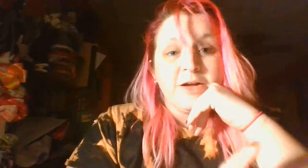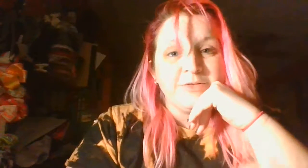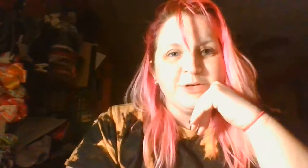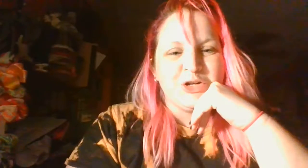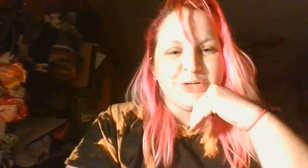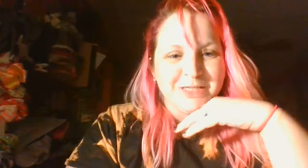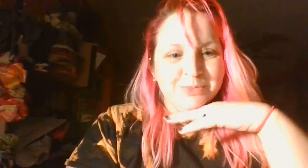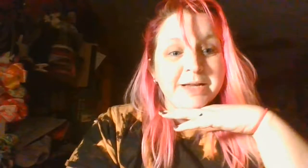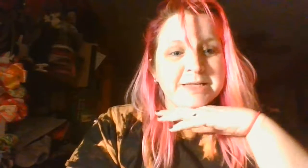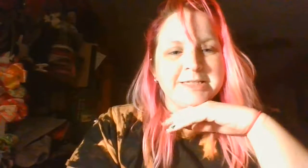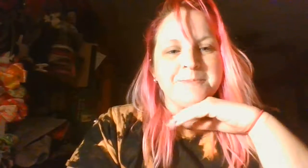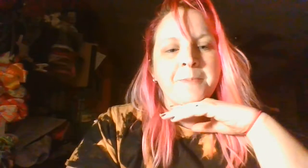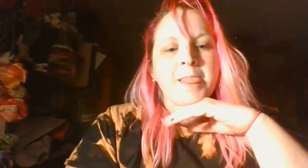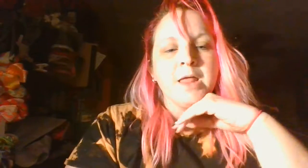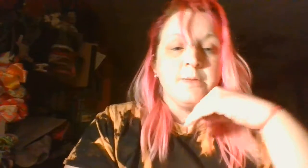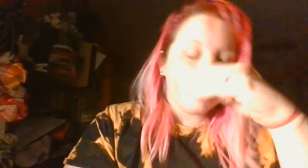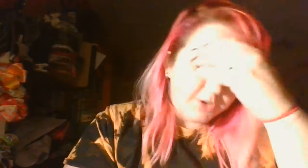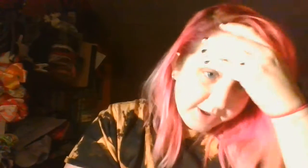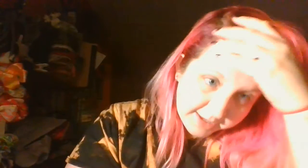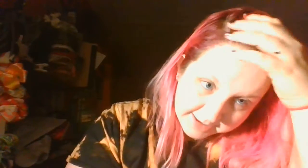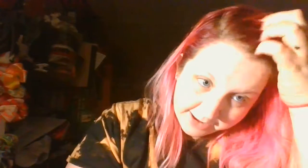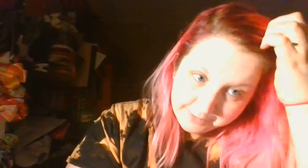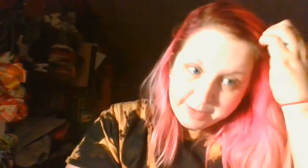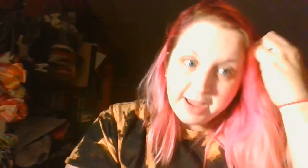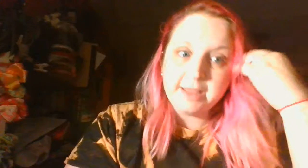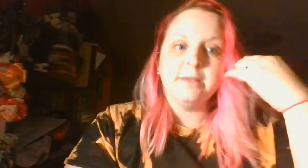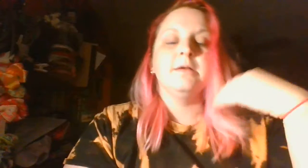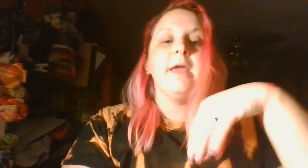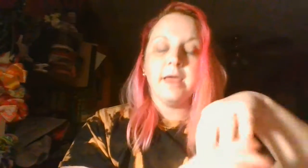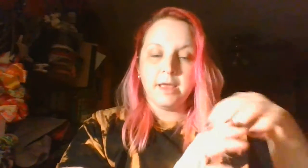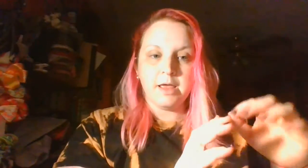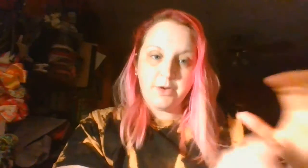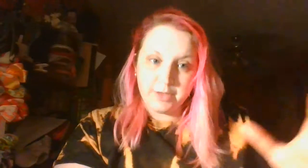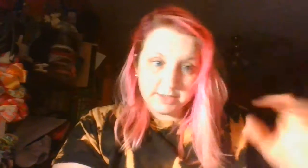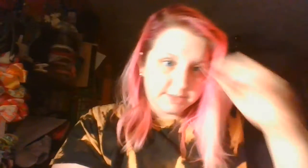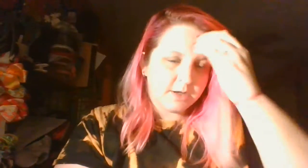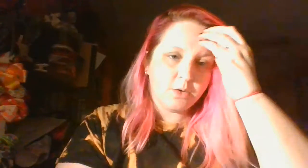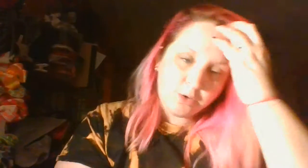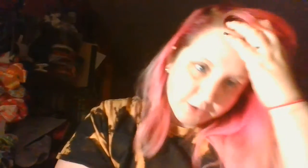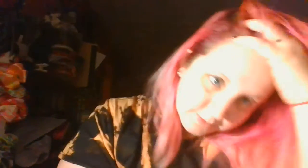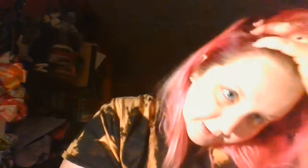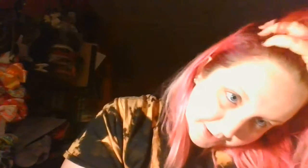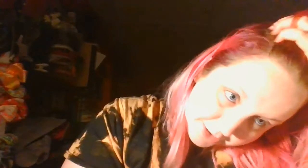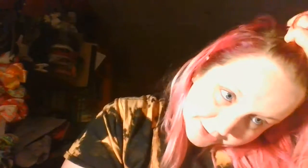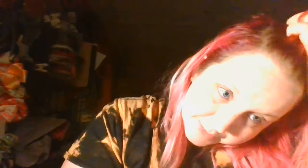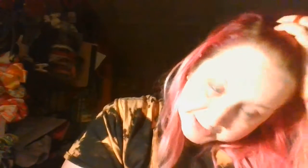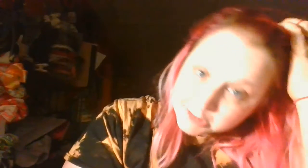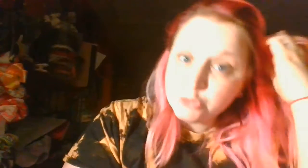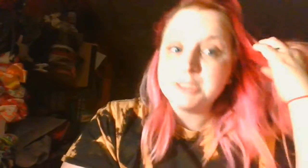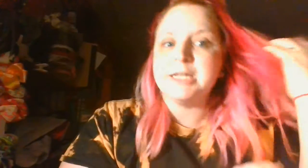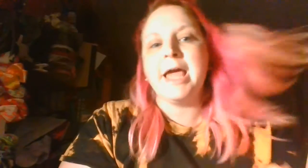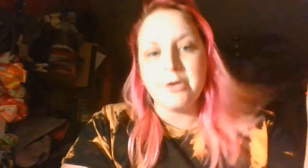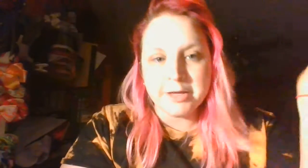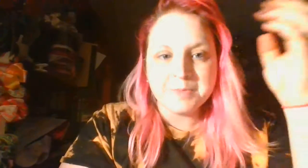however you choose to pronounce it. But you break it down by areas. Or maybe you're talking about schools in a county. If